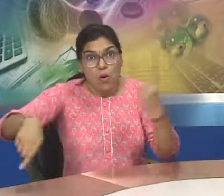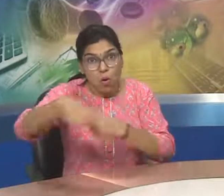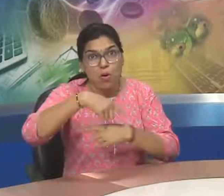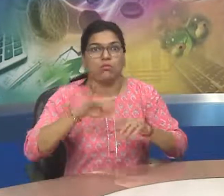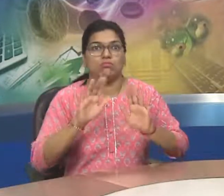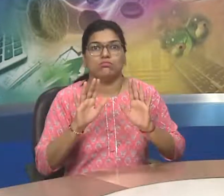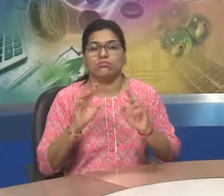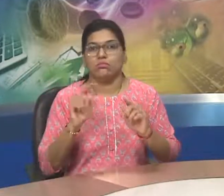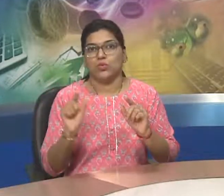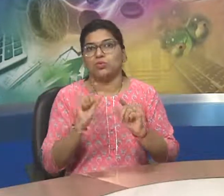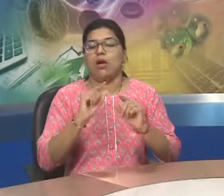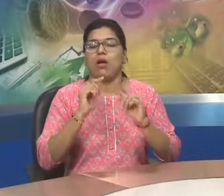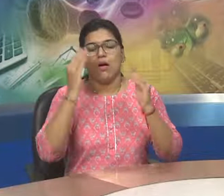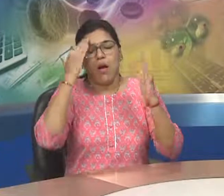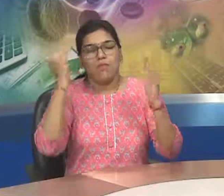the living organisms